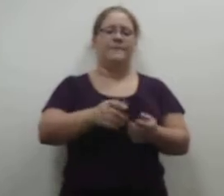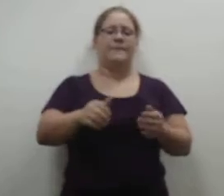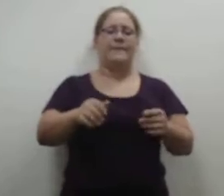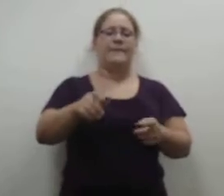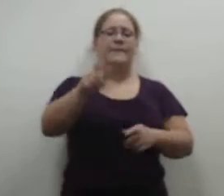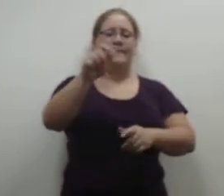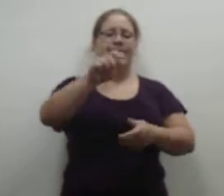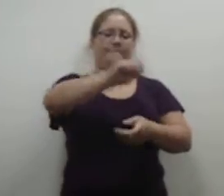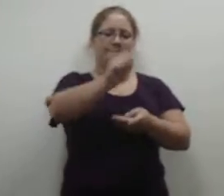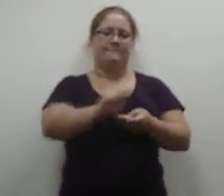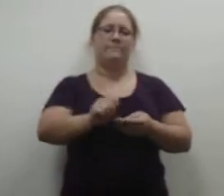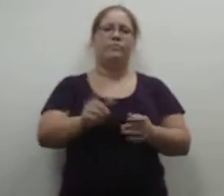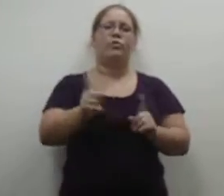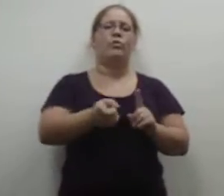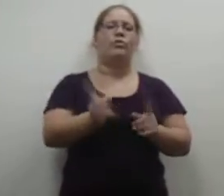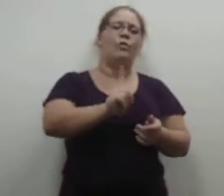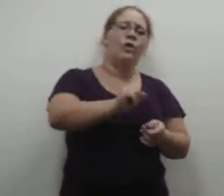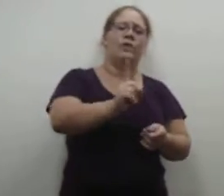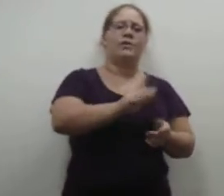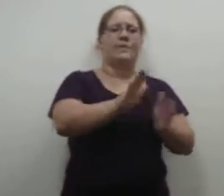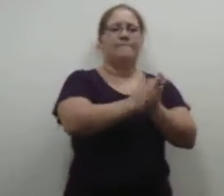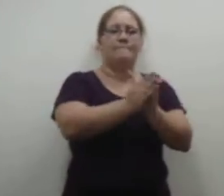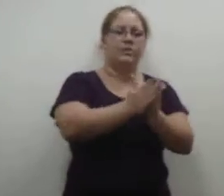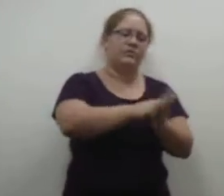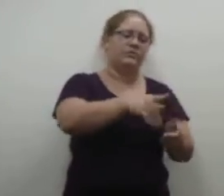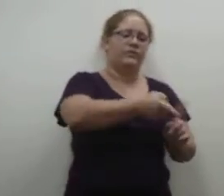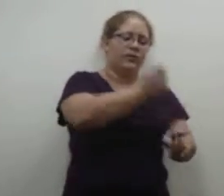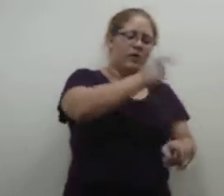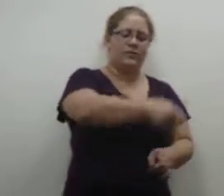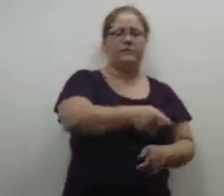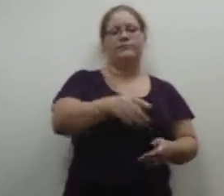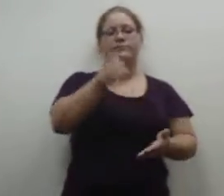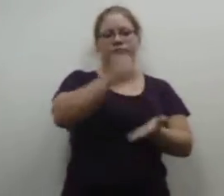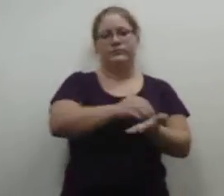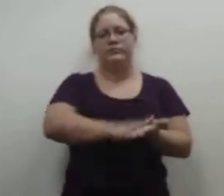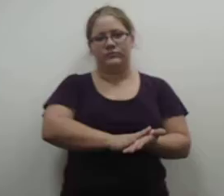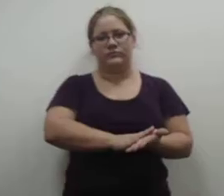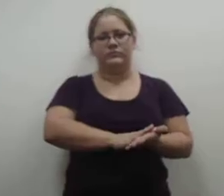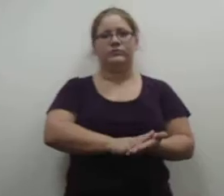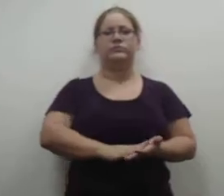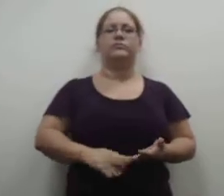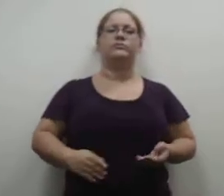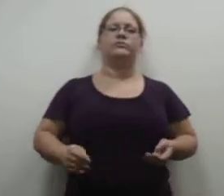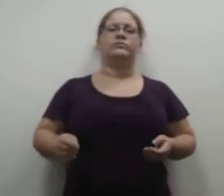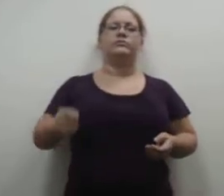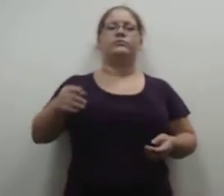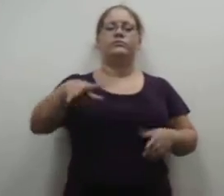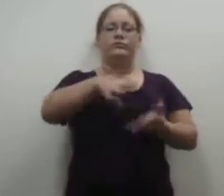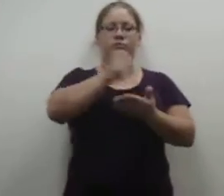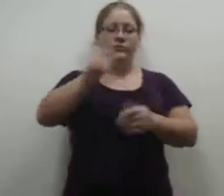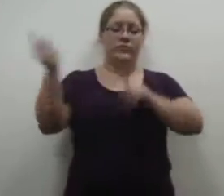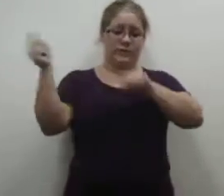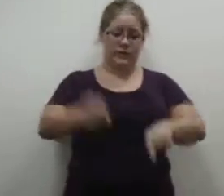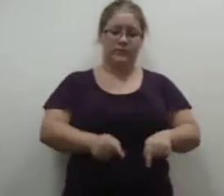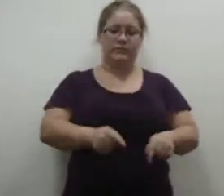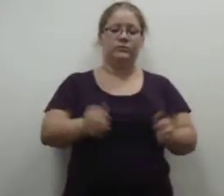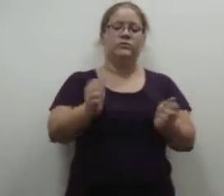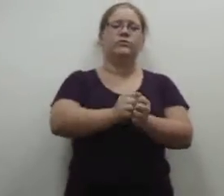to class with an article that they've researched on the topic, and then I have all of the students write the name of the